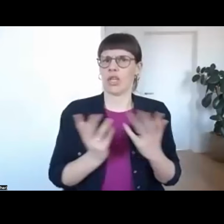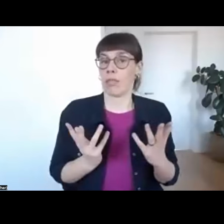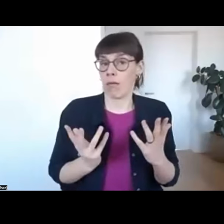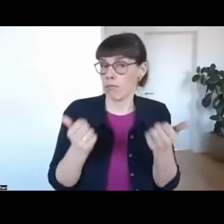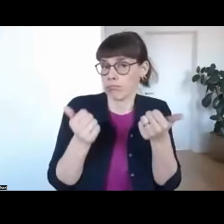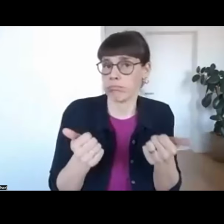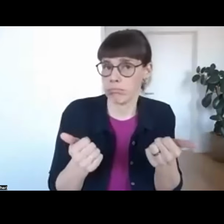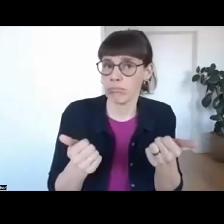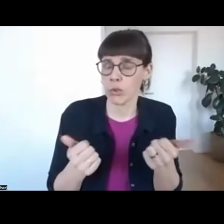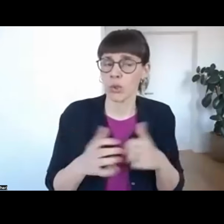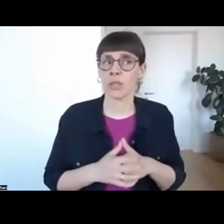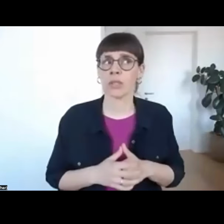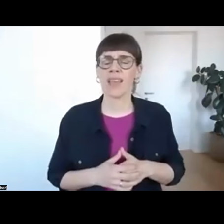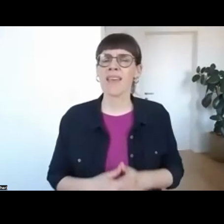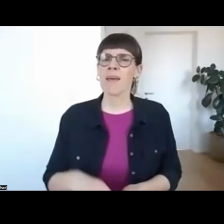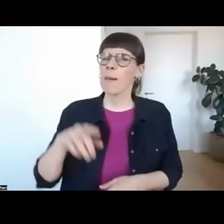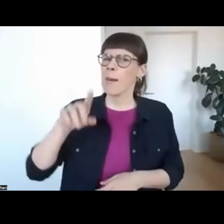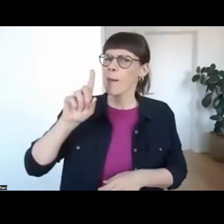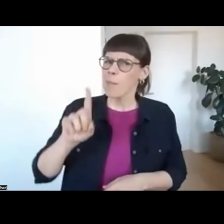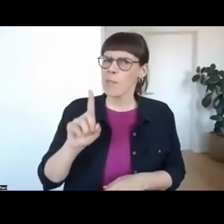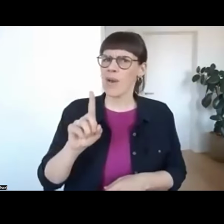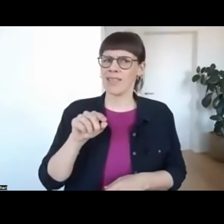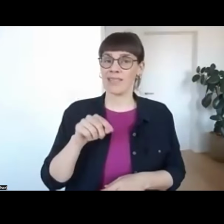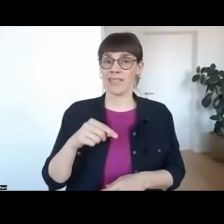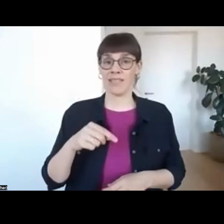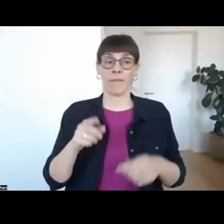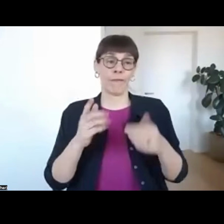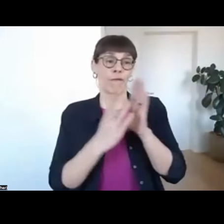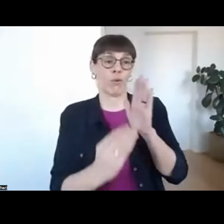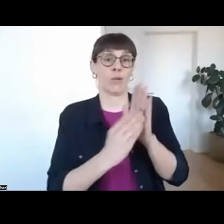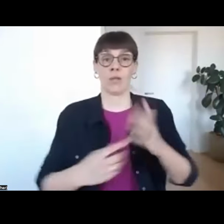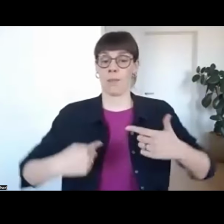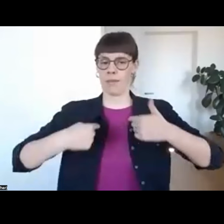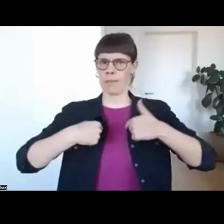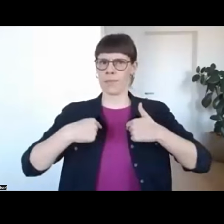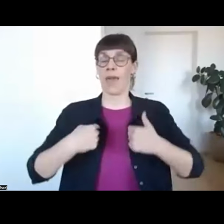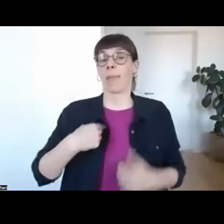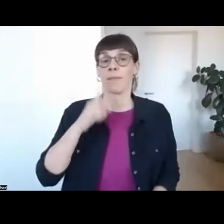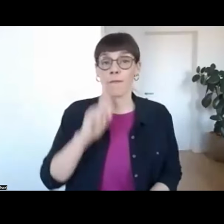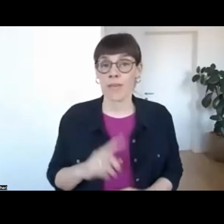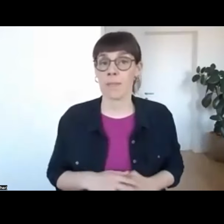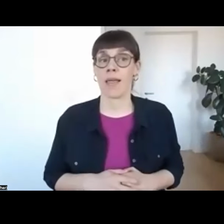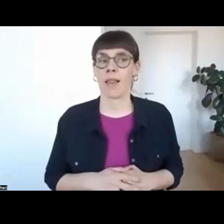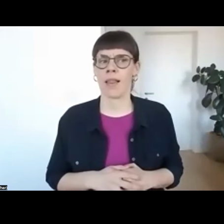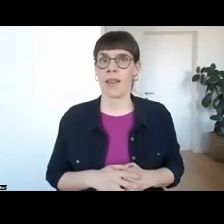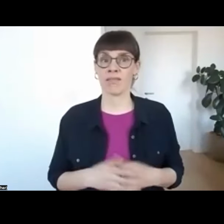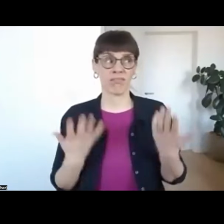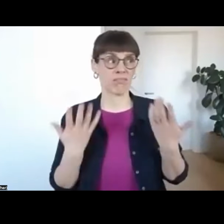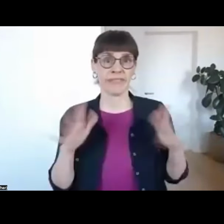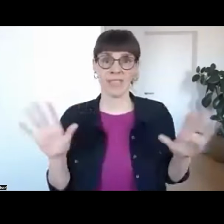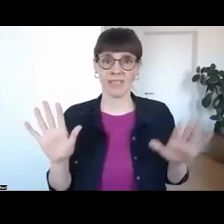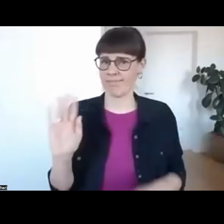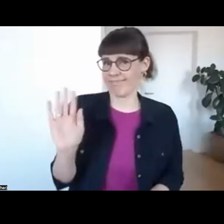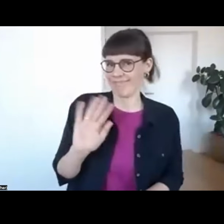So it's good, it's healthy for us to be looking at these aspects, and gender is one aspect. But if I think about it, I am,